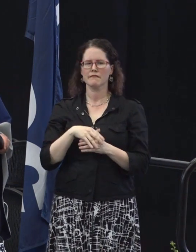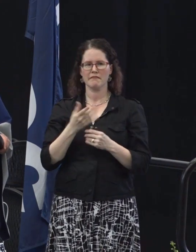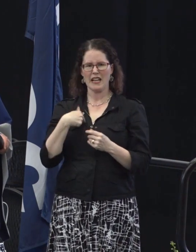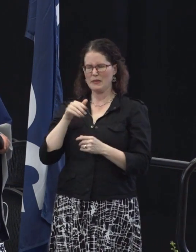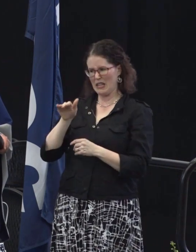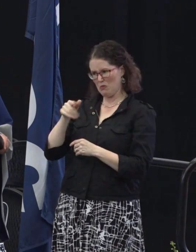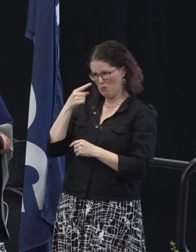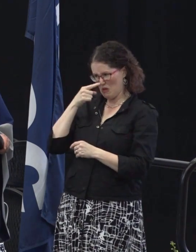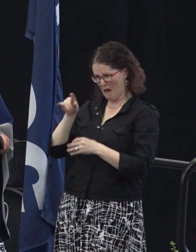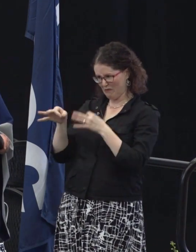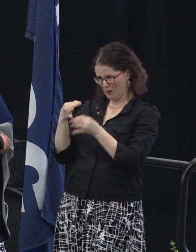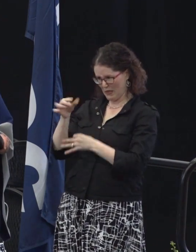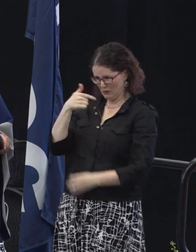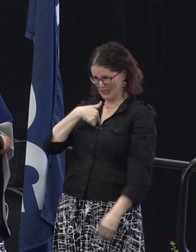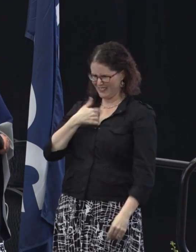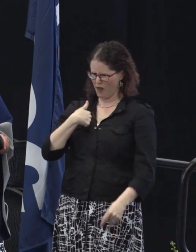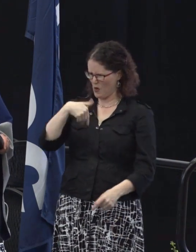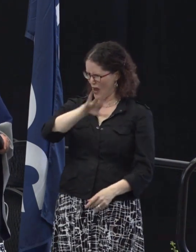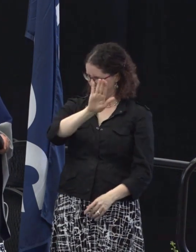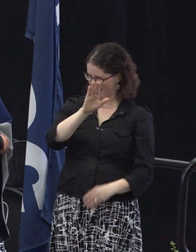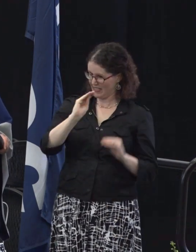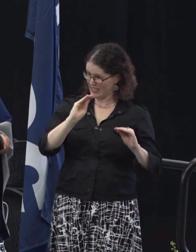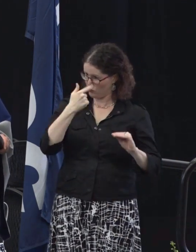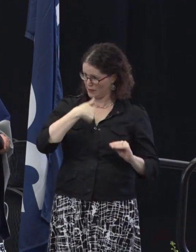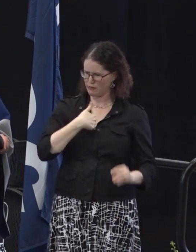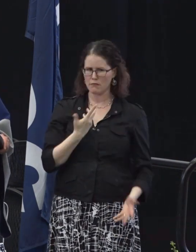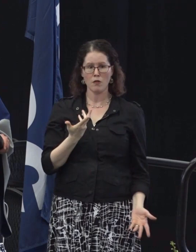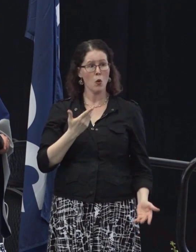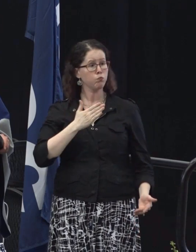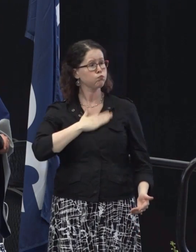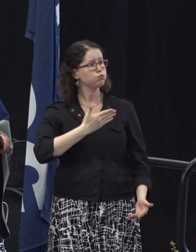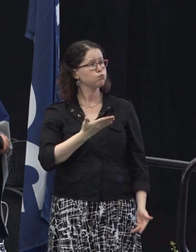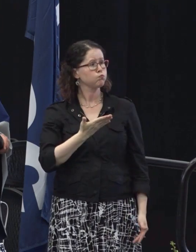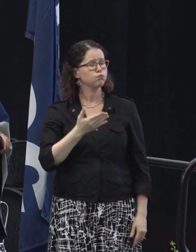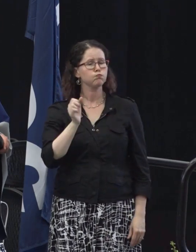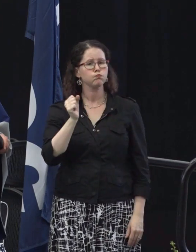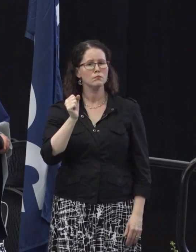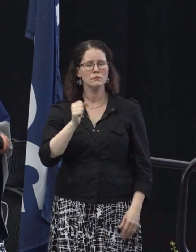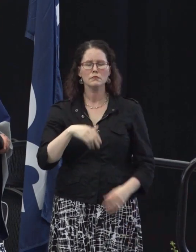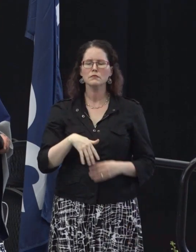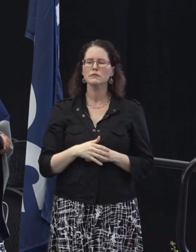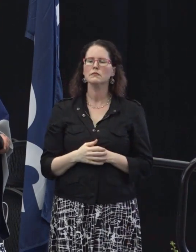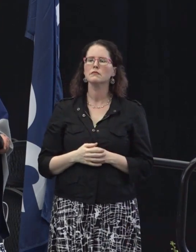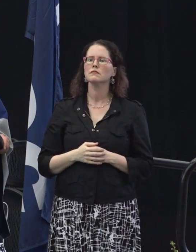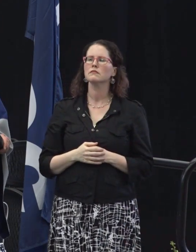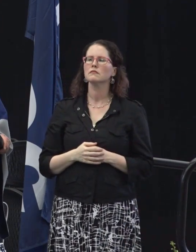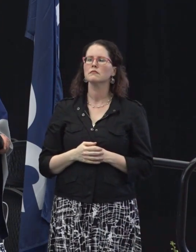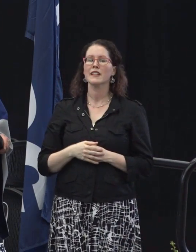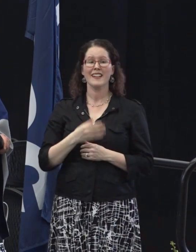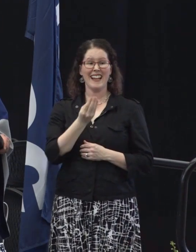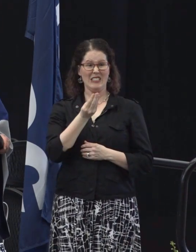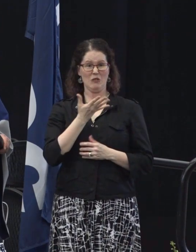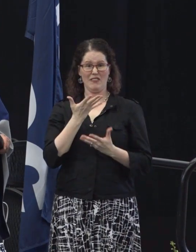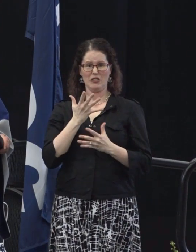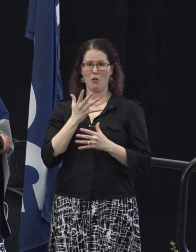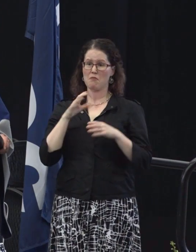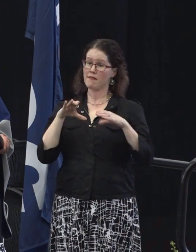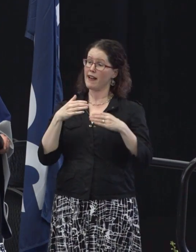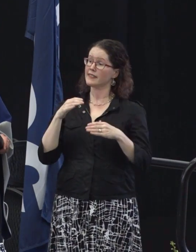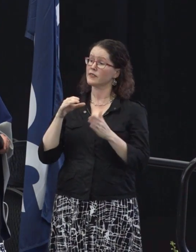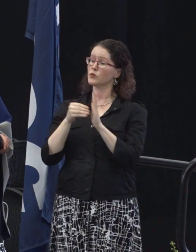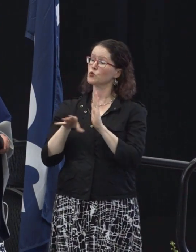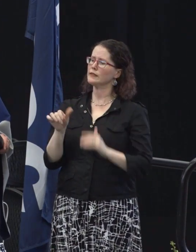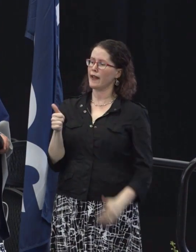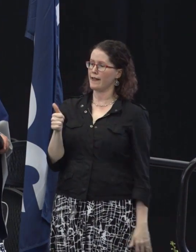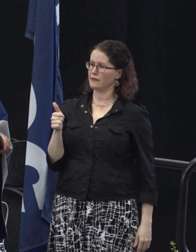morning because he was going to be away. I said I would be pleased to. He told me the class had exactly 10 students. They